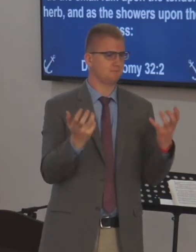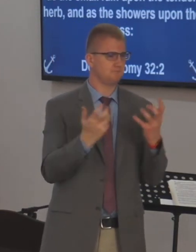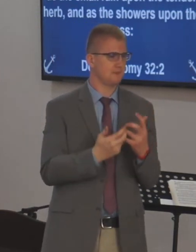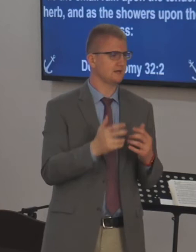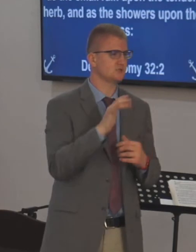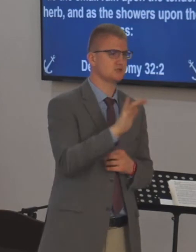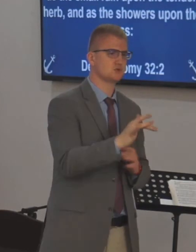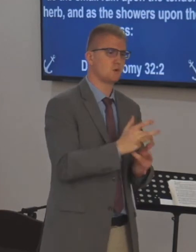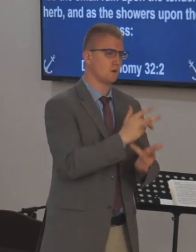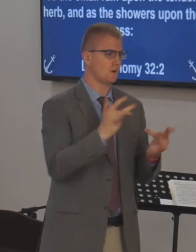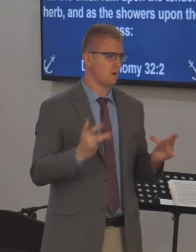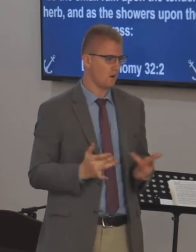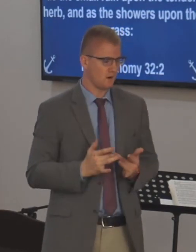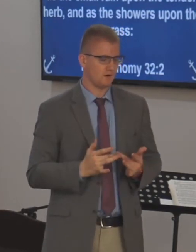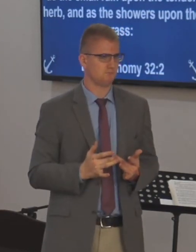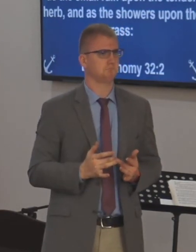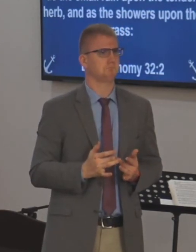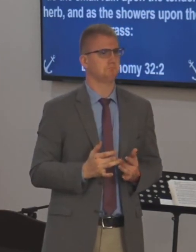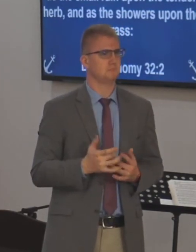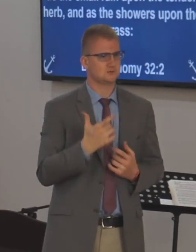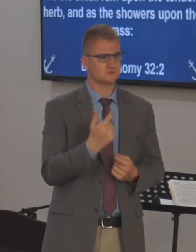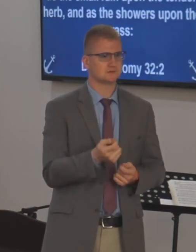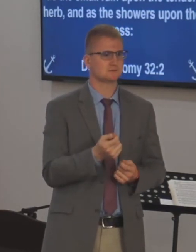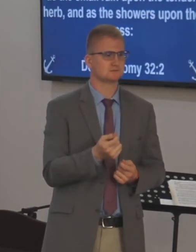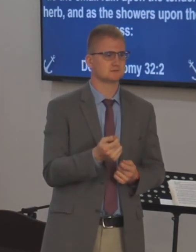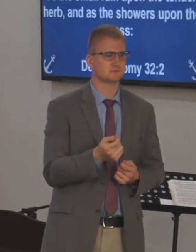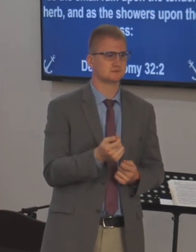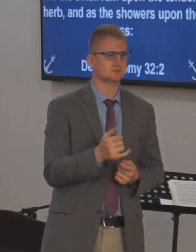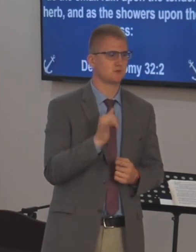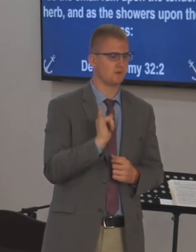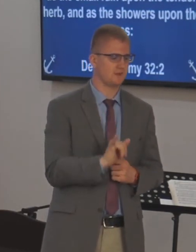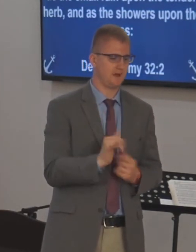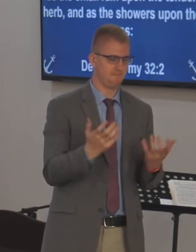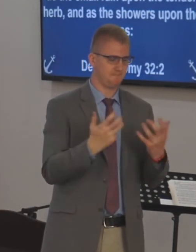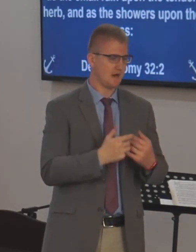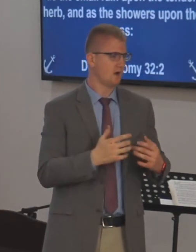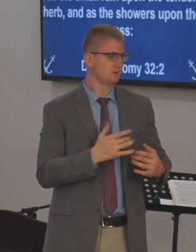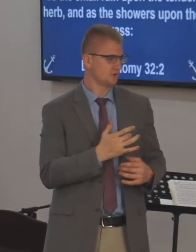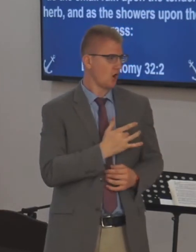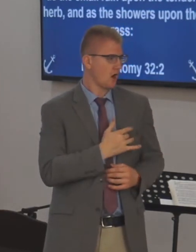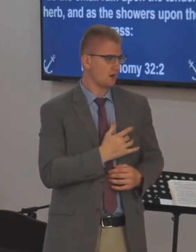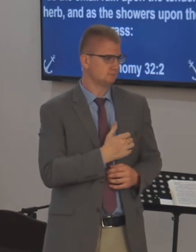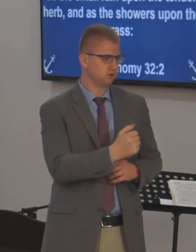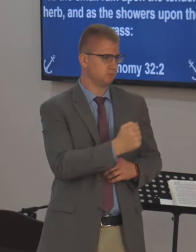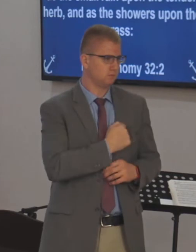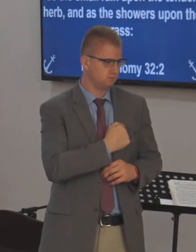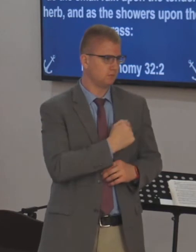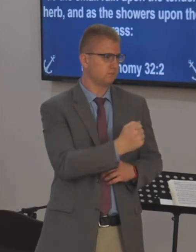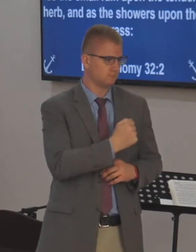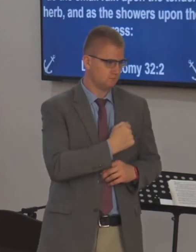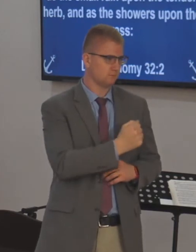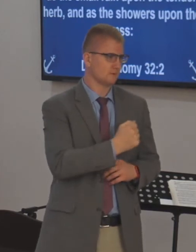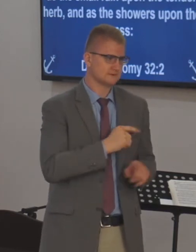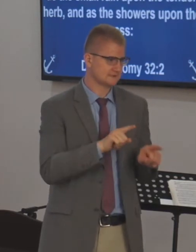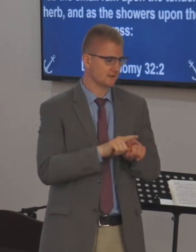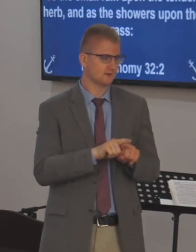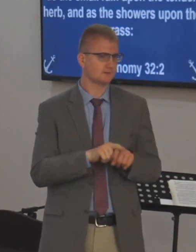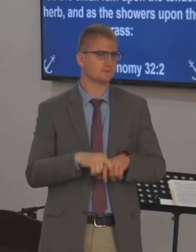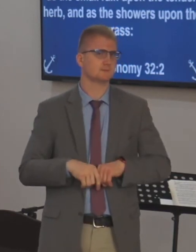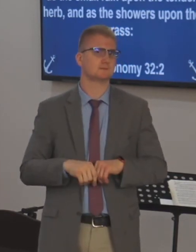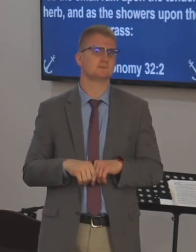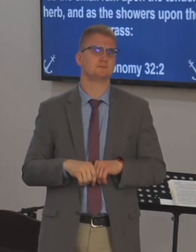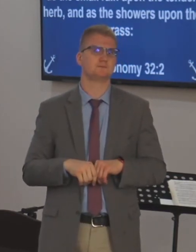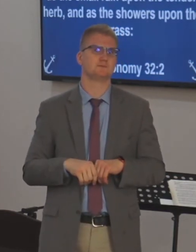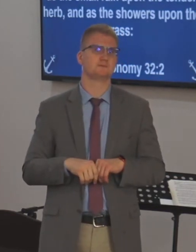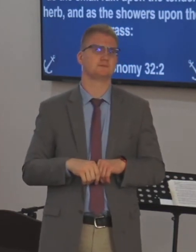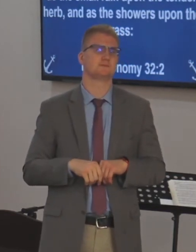And you want to know something? Music that doesn't have the right meter and beat is just the opposite. And a lot of people call it like